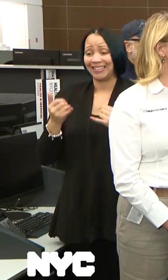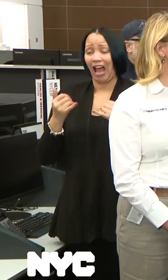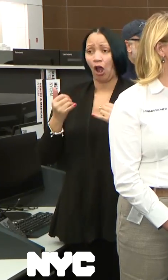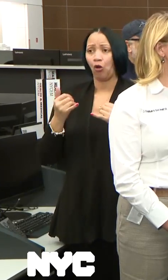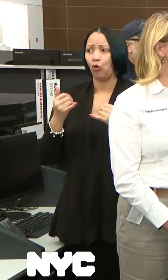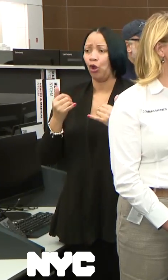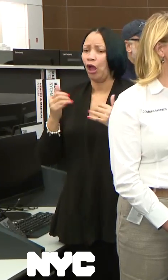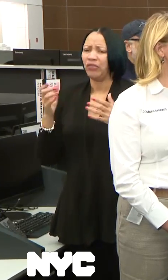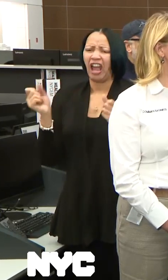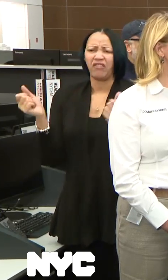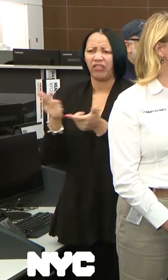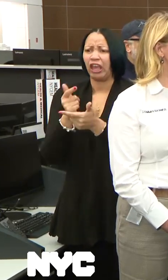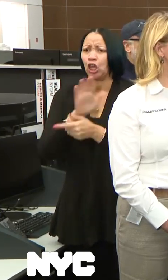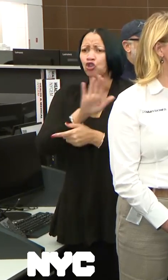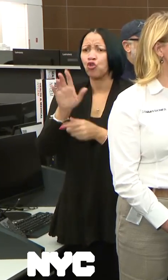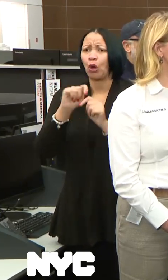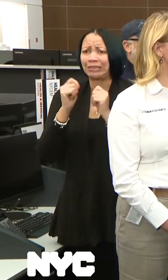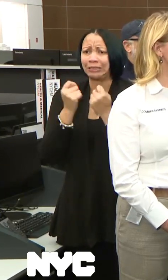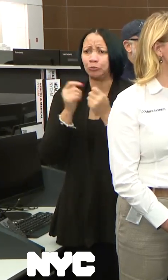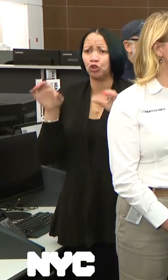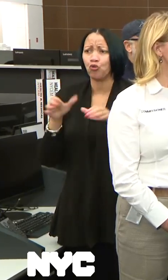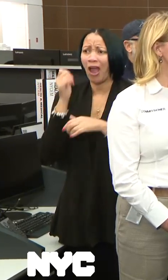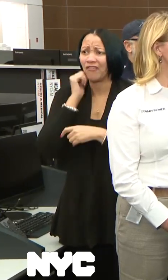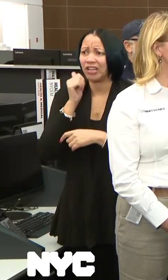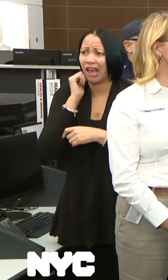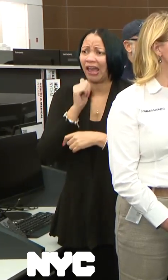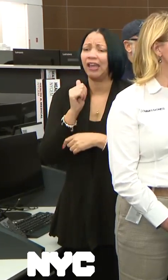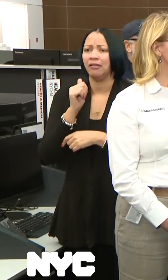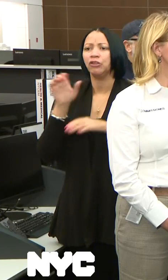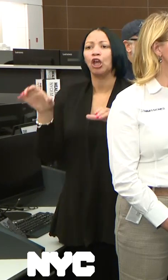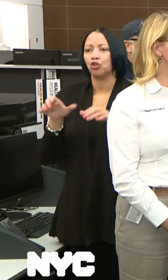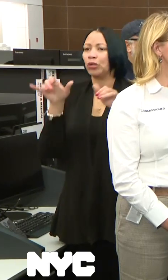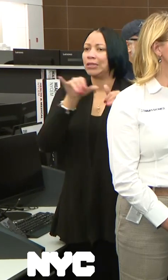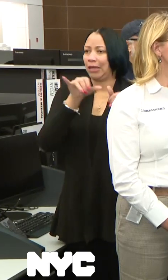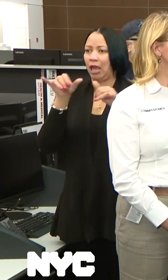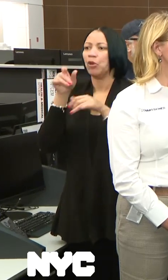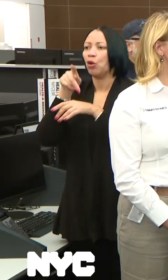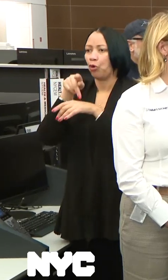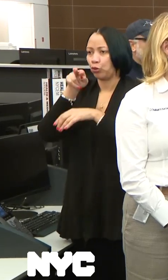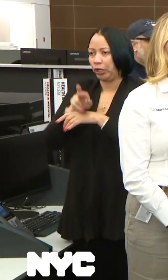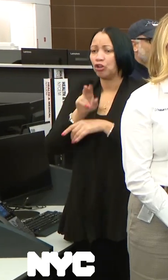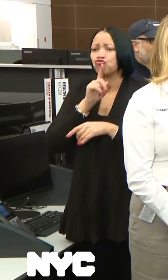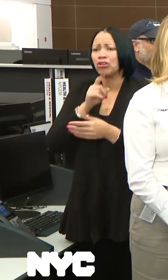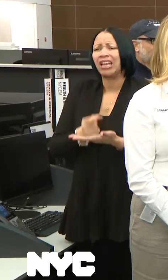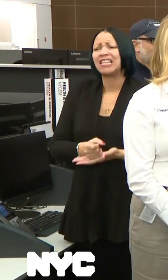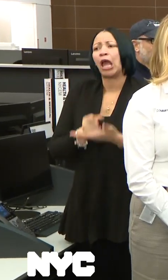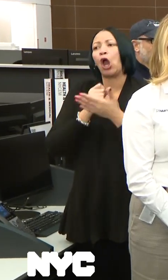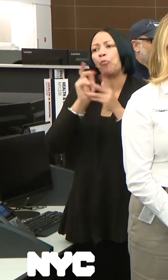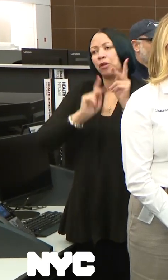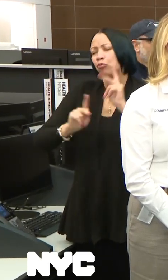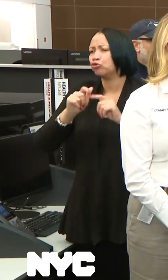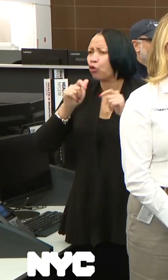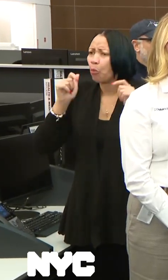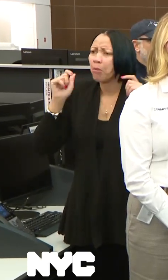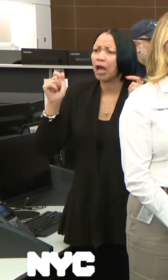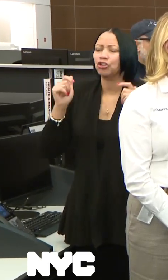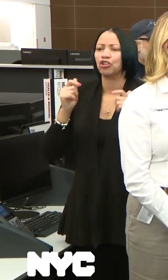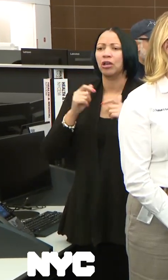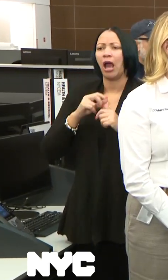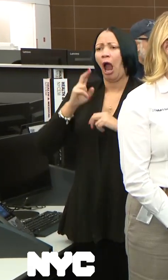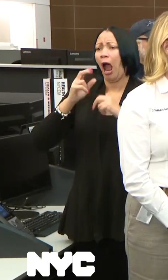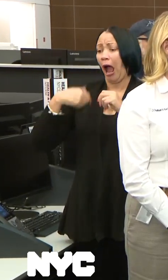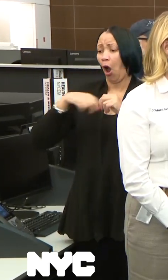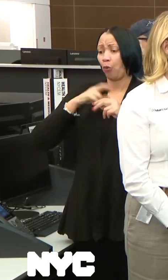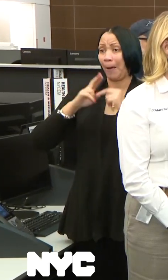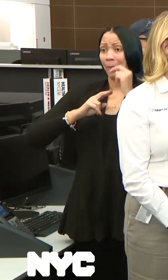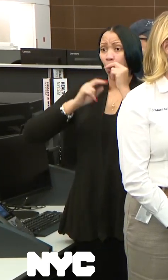day, what your team does every day, and they're making it the way things are done in Puerto Rico, and it's really, really helped people so much. Our buildings commissioner,